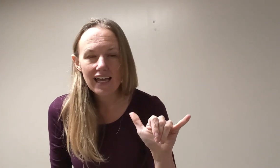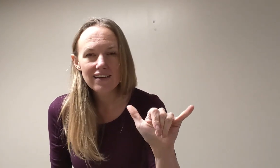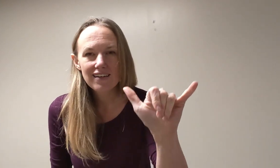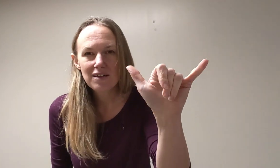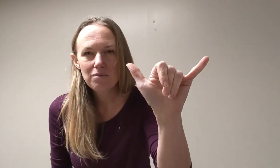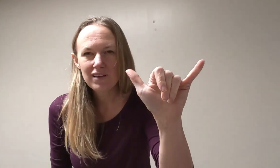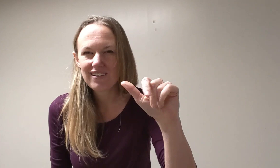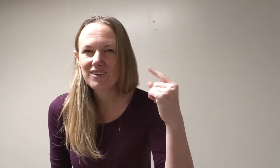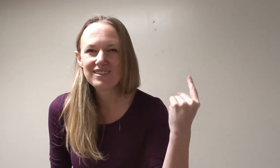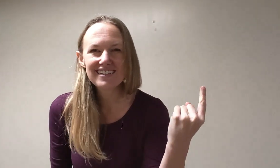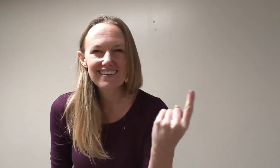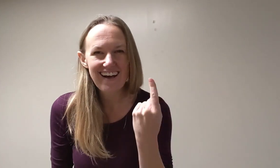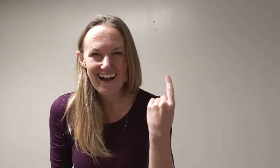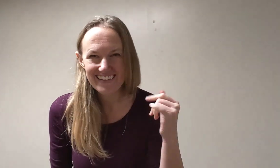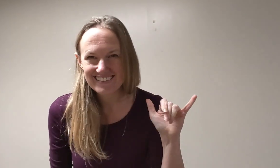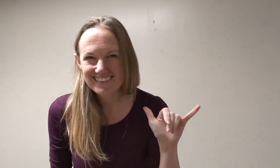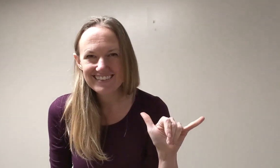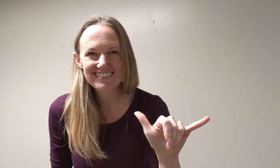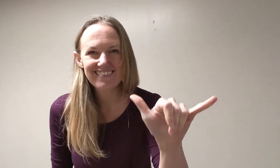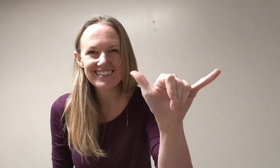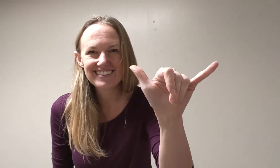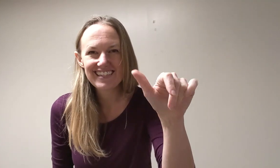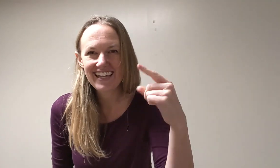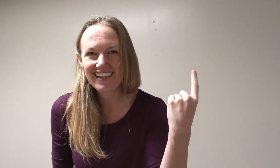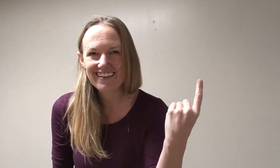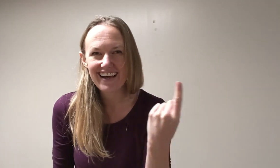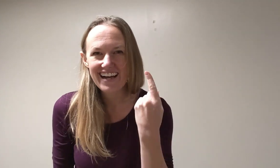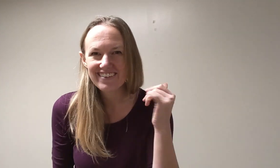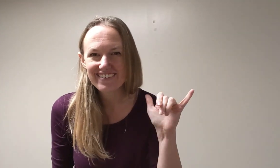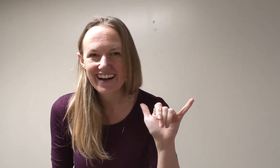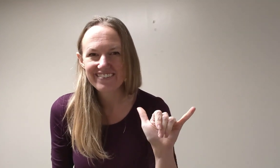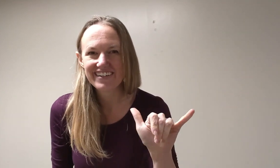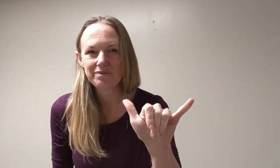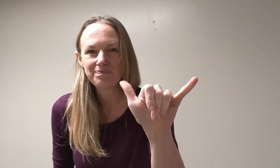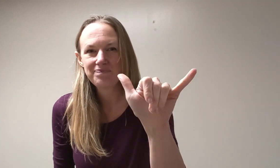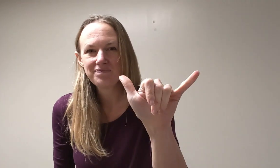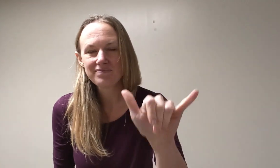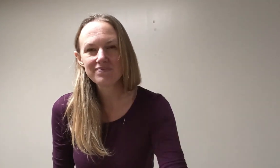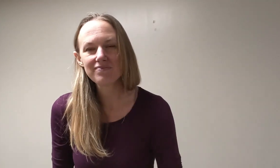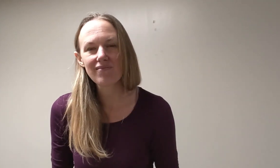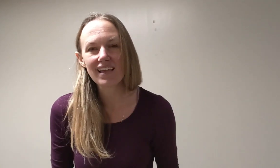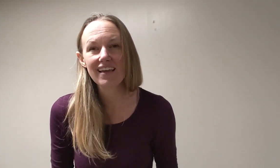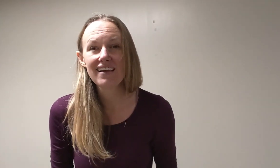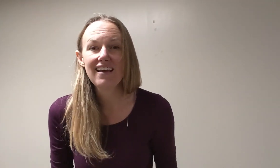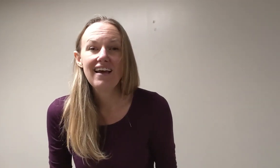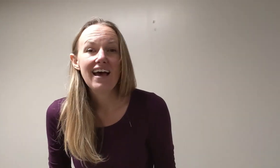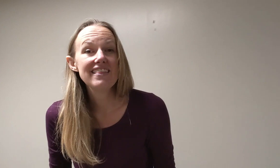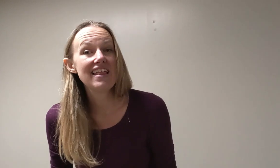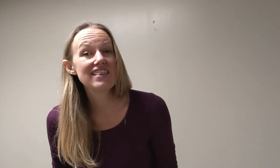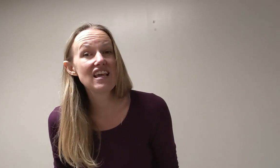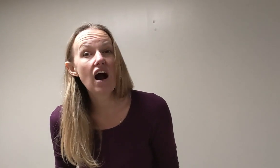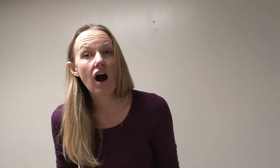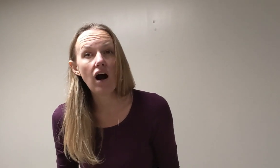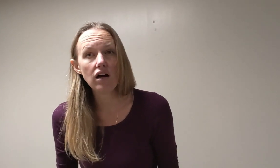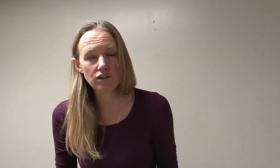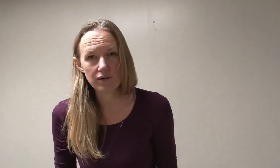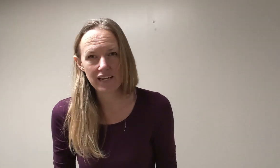sign, but you use it a lot. So once you get it, you'll have it forever. Okay? And then the all